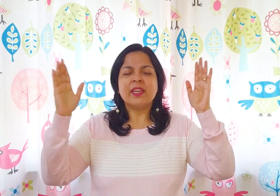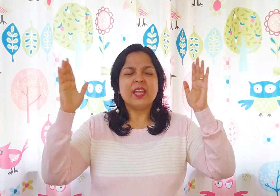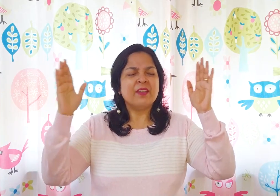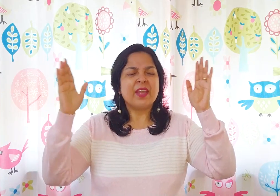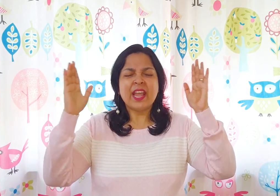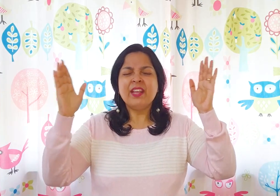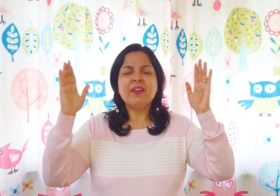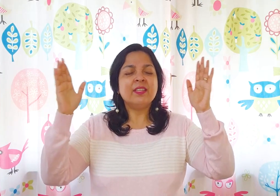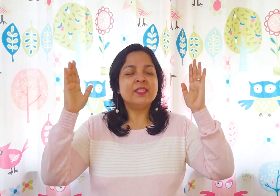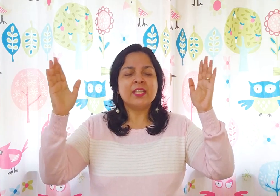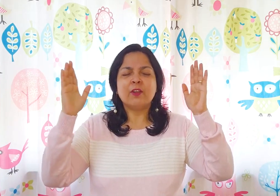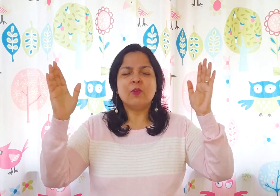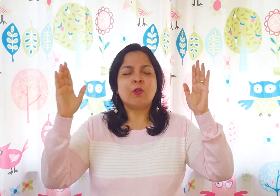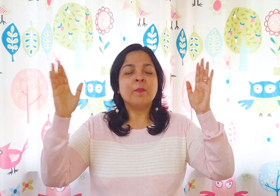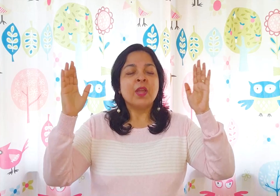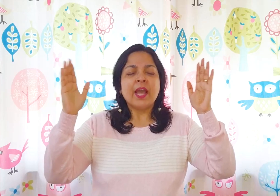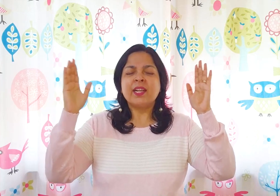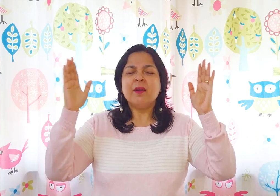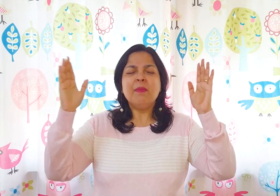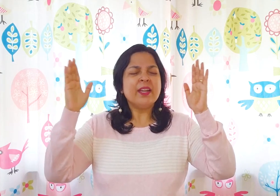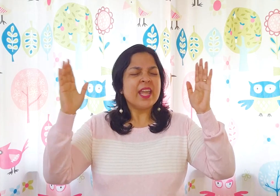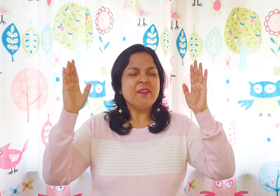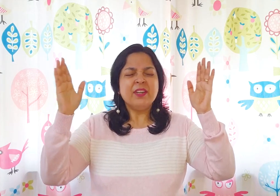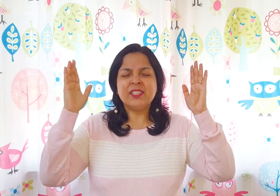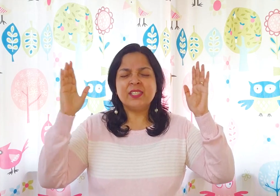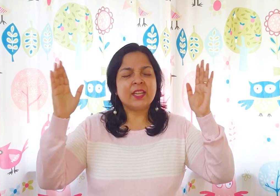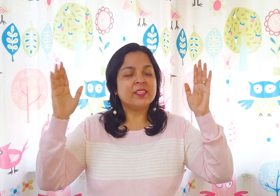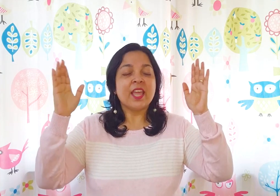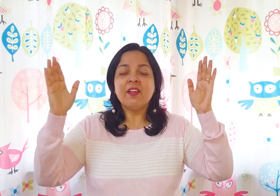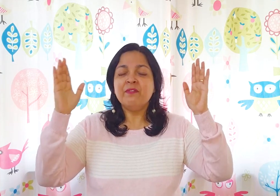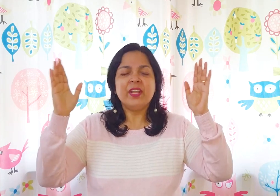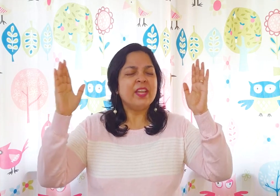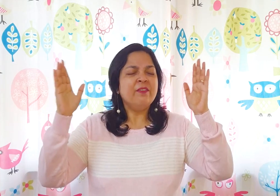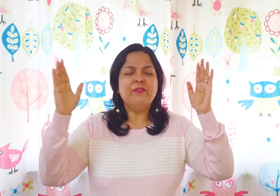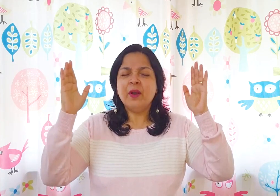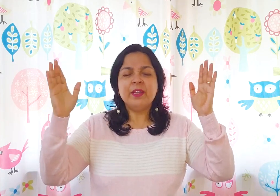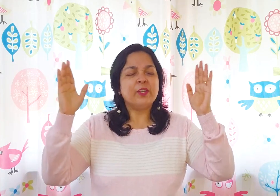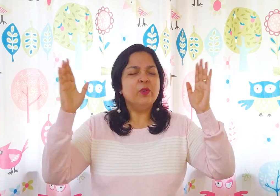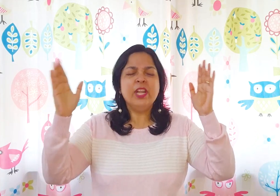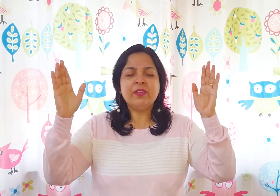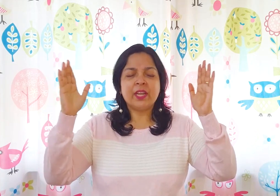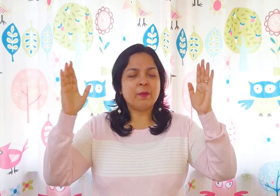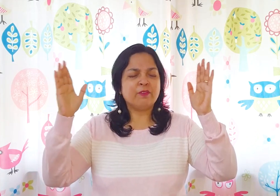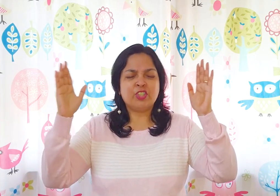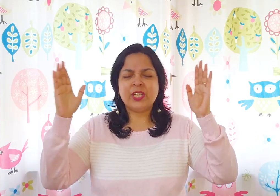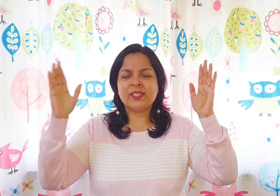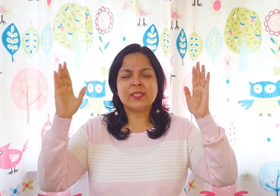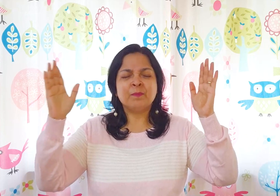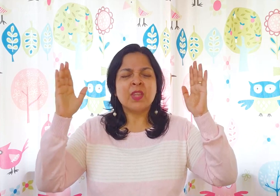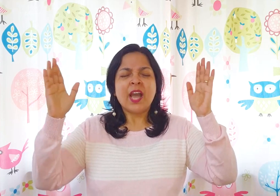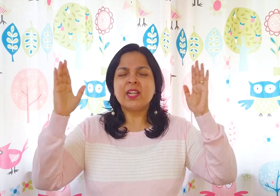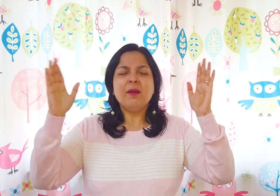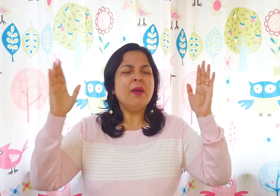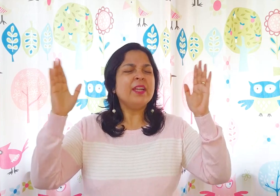program. If anyone is sick, oh Lord, I command every sickness, every infirmity to leave in the name of